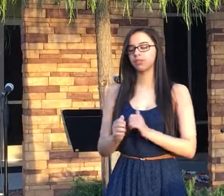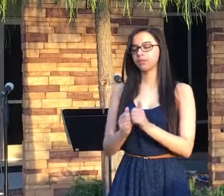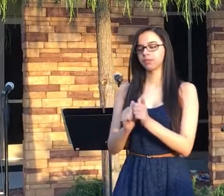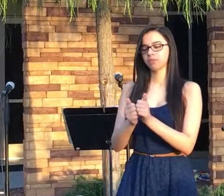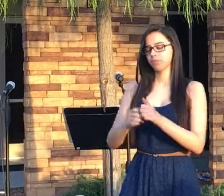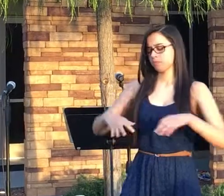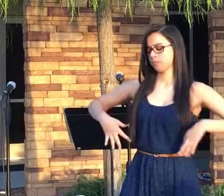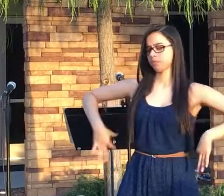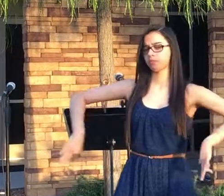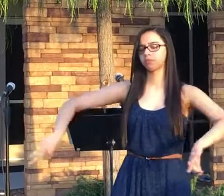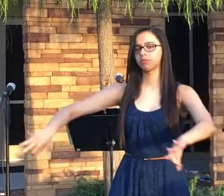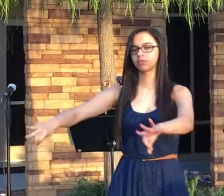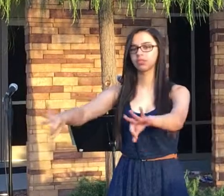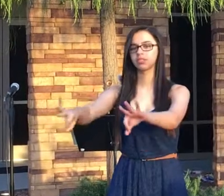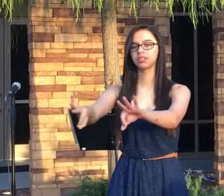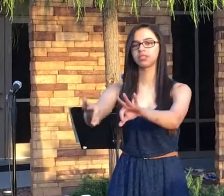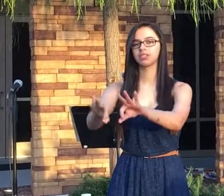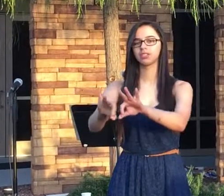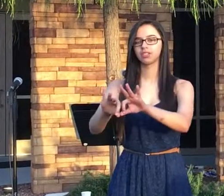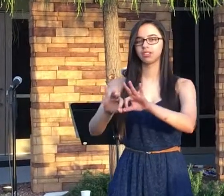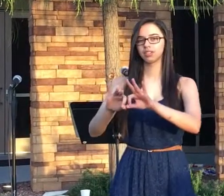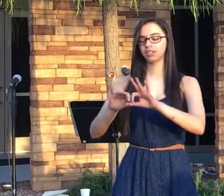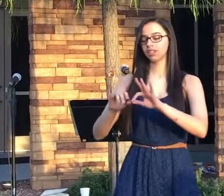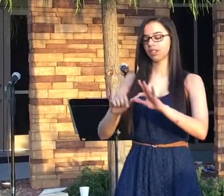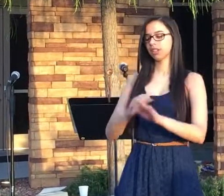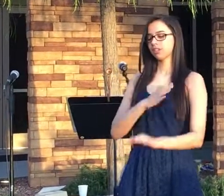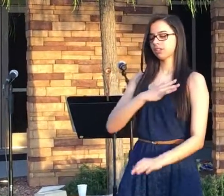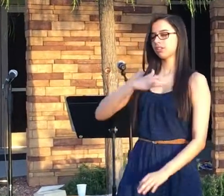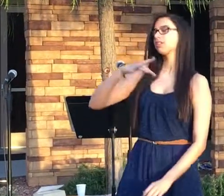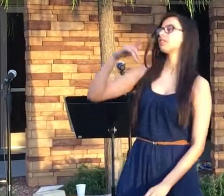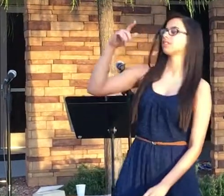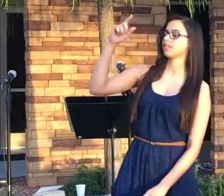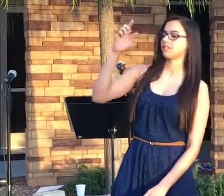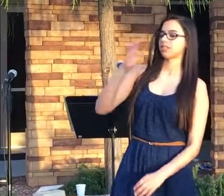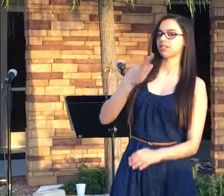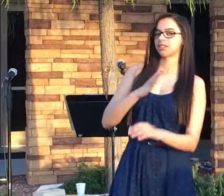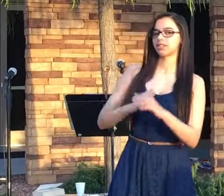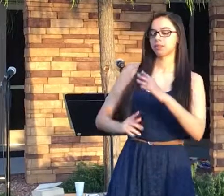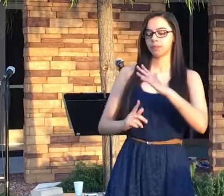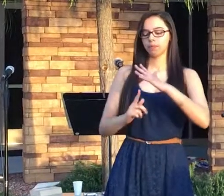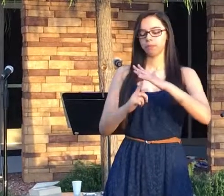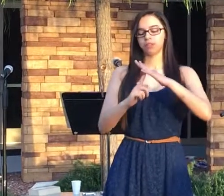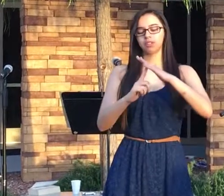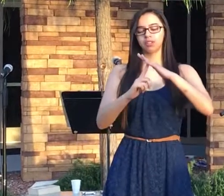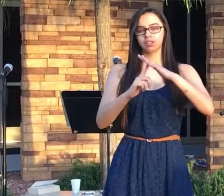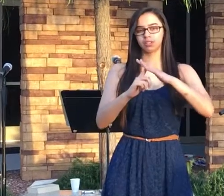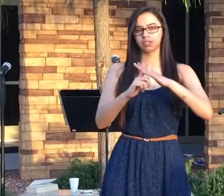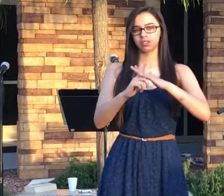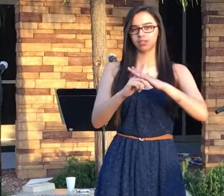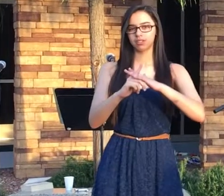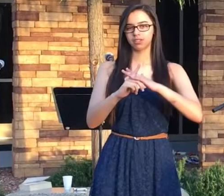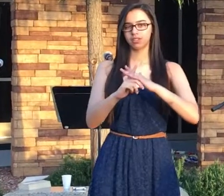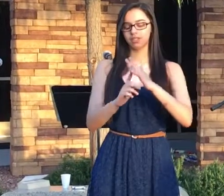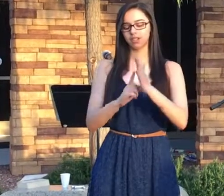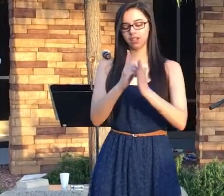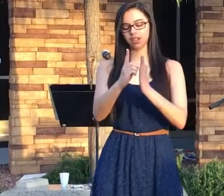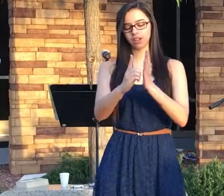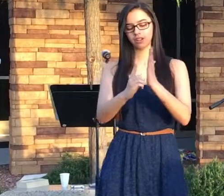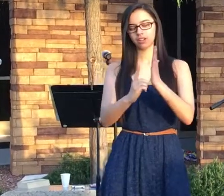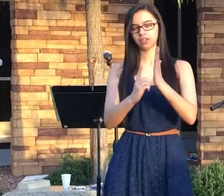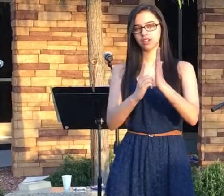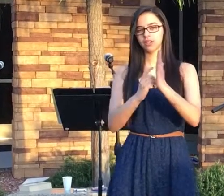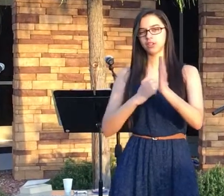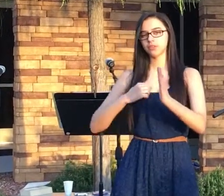precious did that grace appear, the